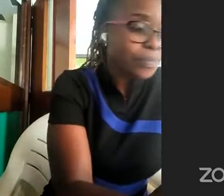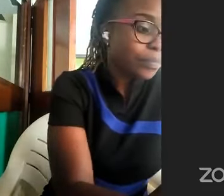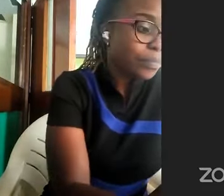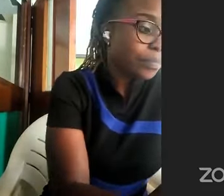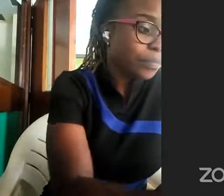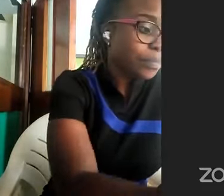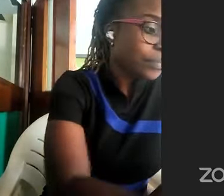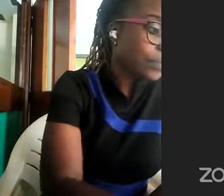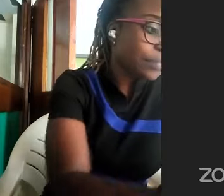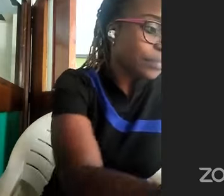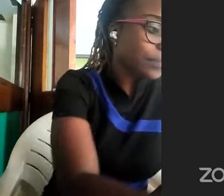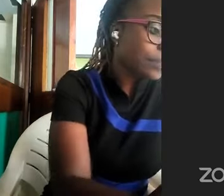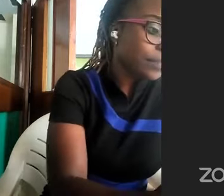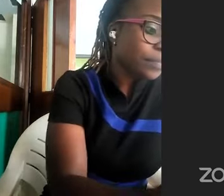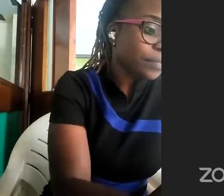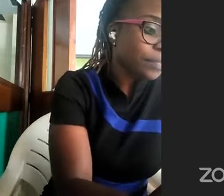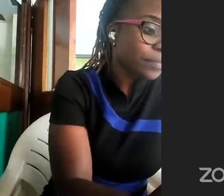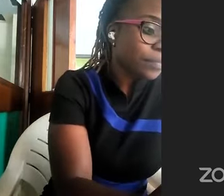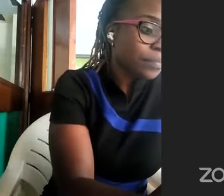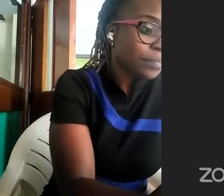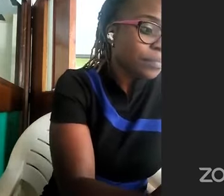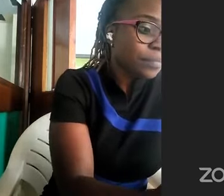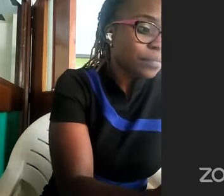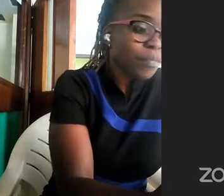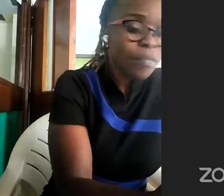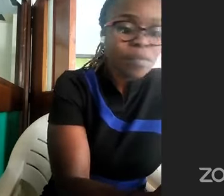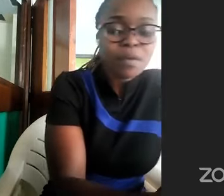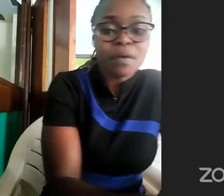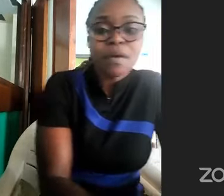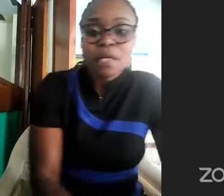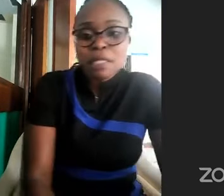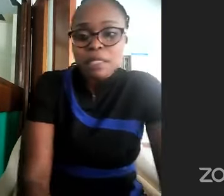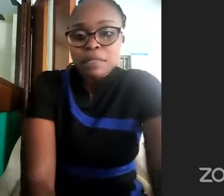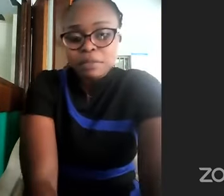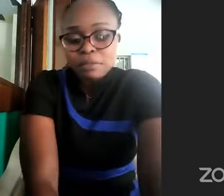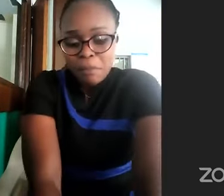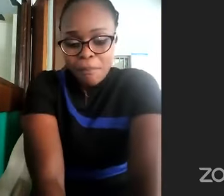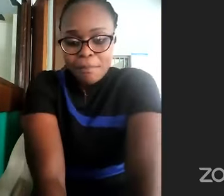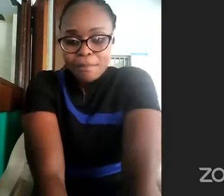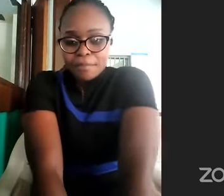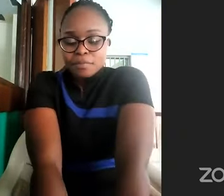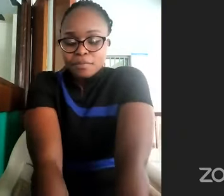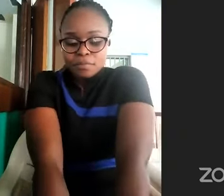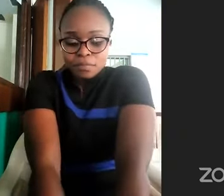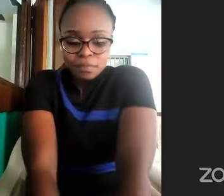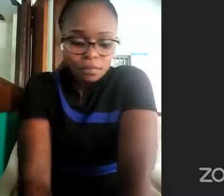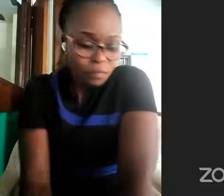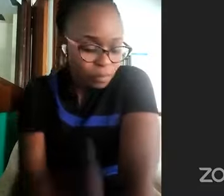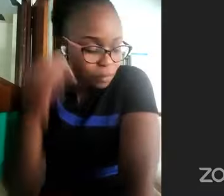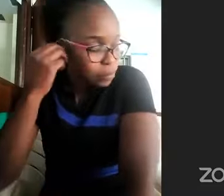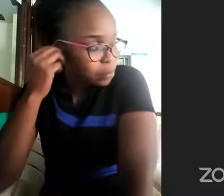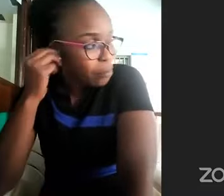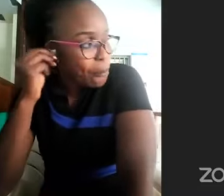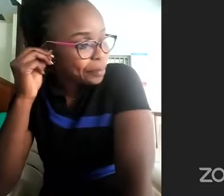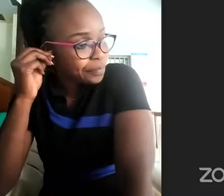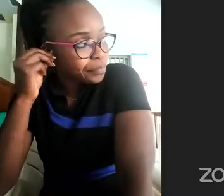Hello. Hello, habari. Nzuri sana. Network maneno. Oh, eh, di